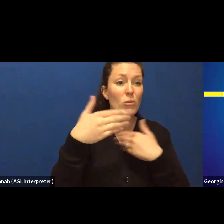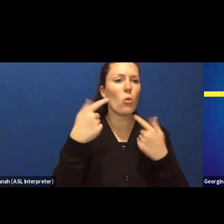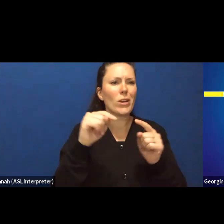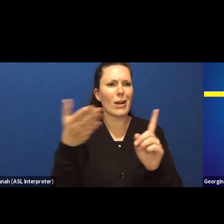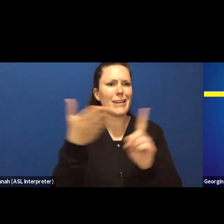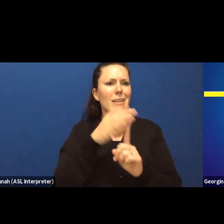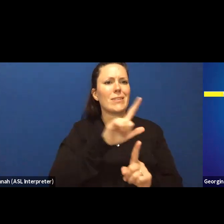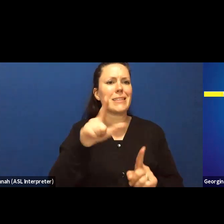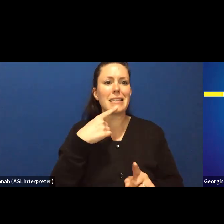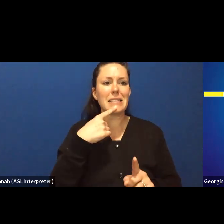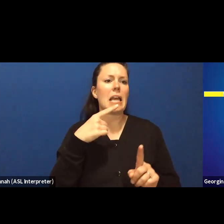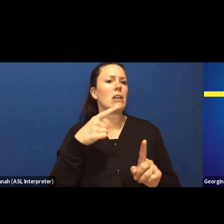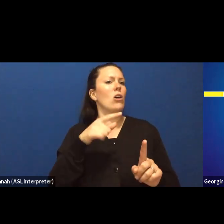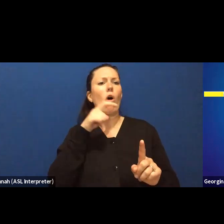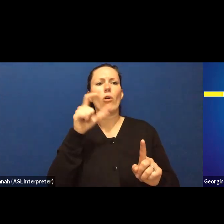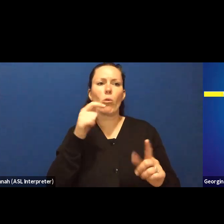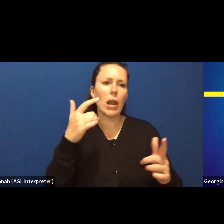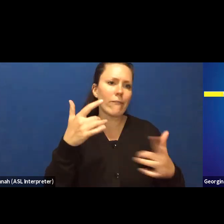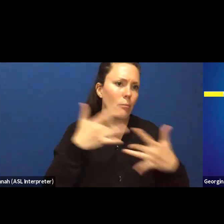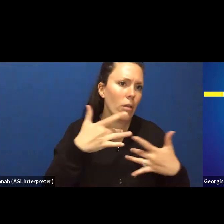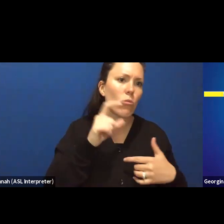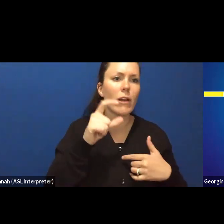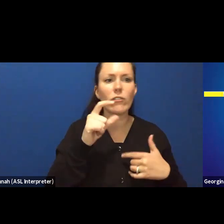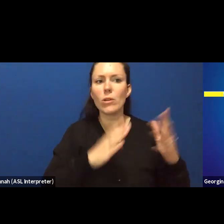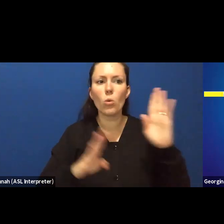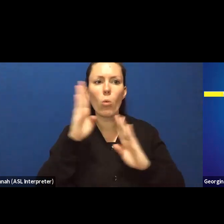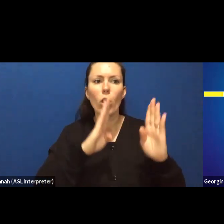on the income. We have some consumers that only pay like $9 a month.